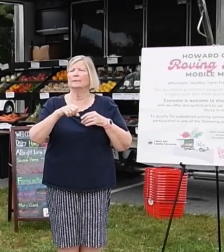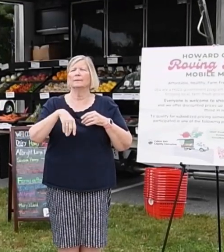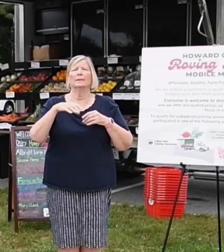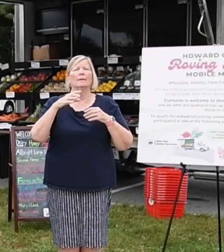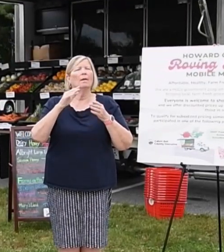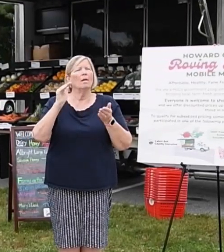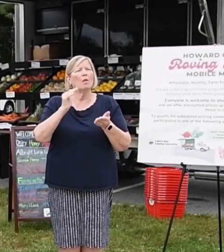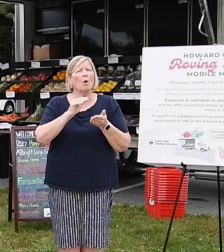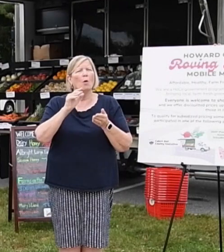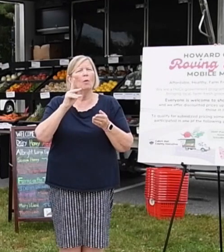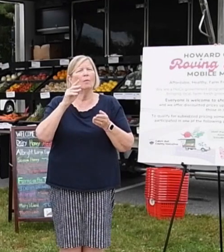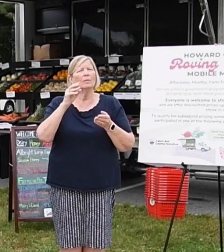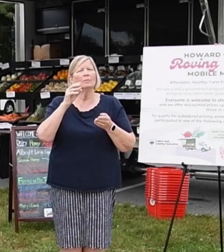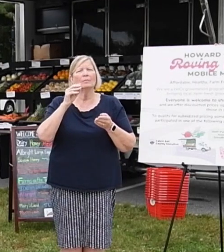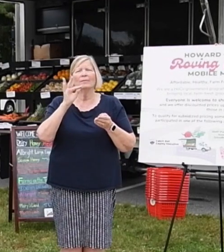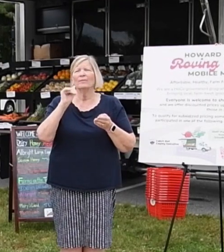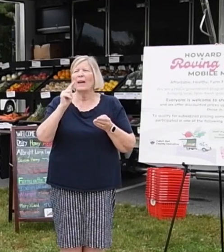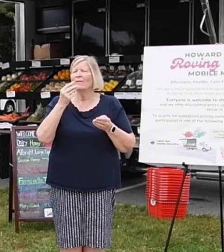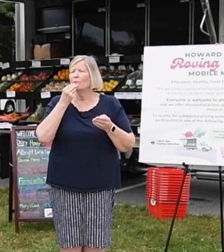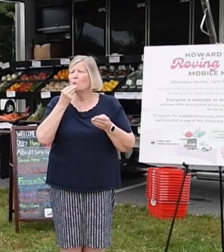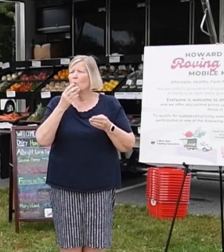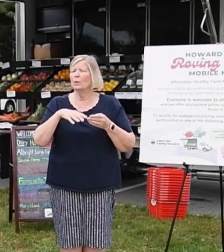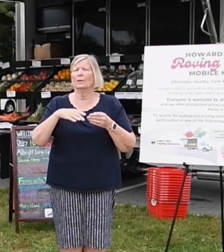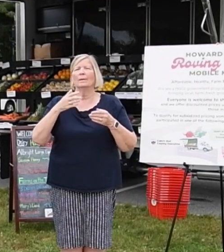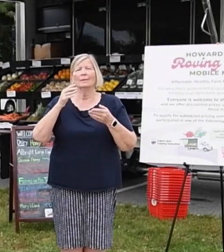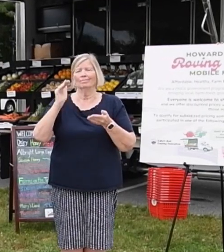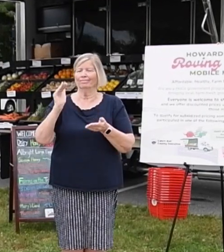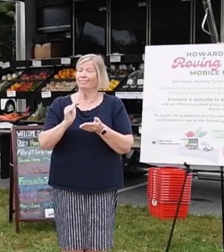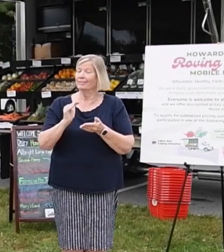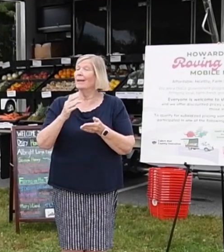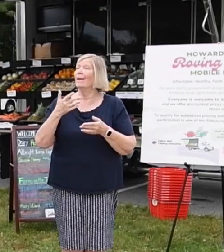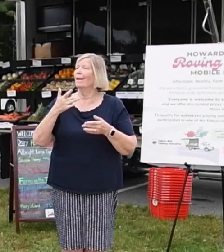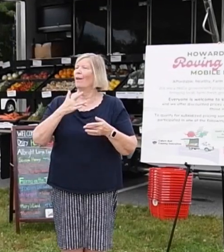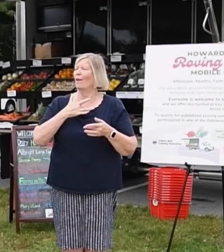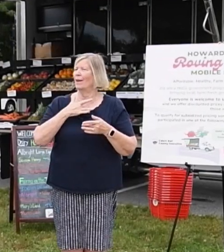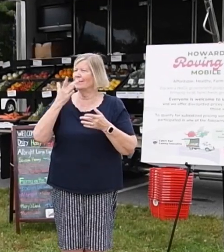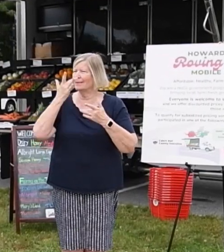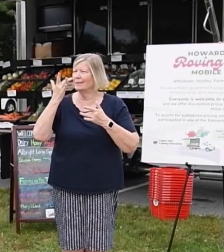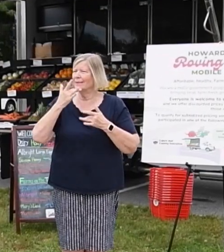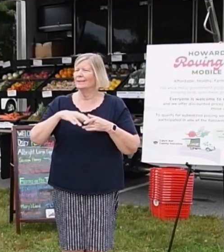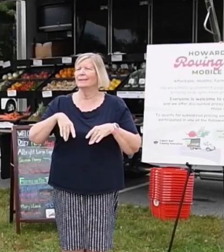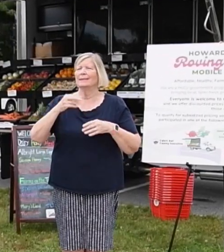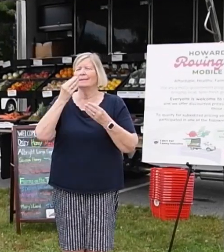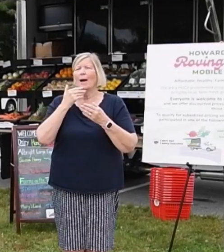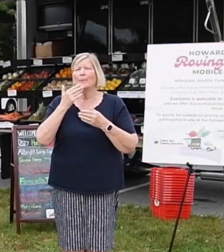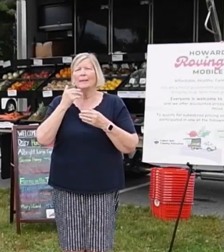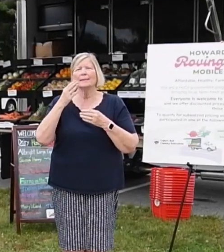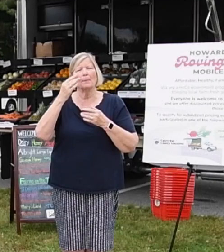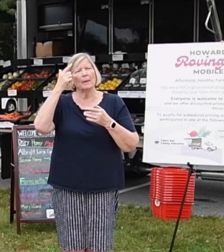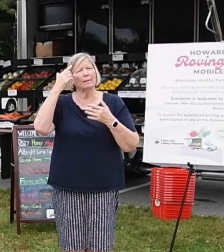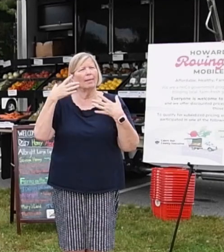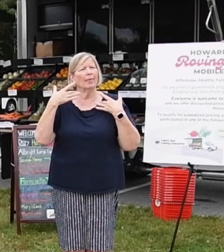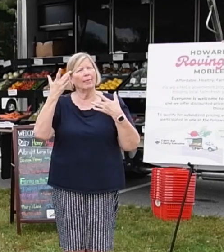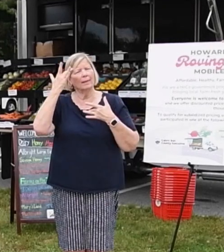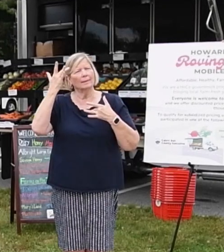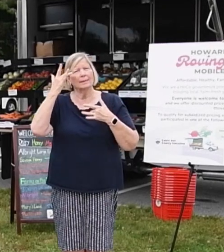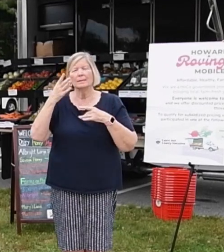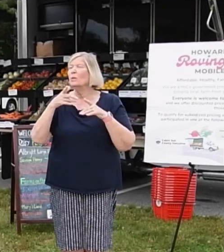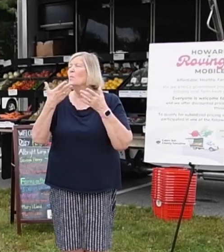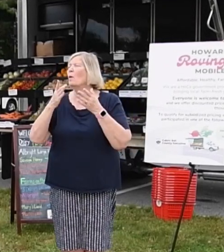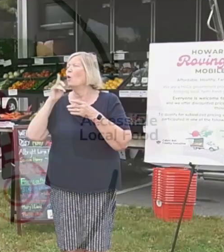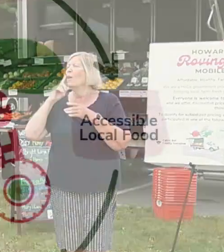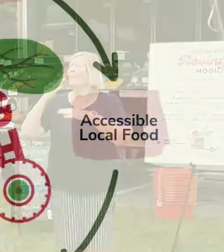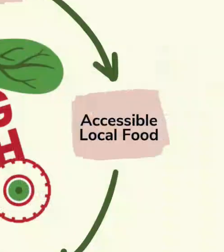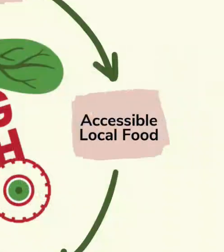of obesity, heart disease, diabetes, and mental illness. And while you may have heard of farm